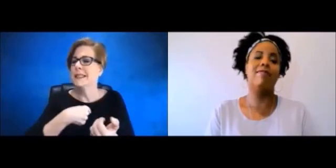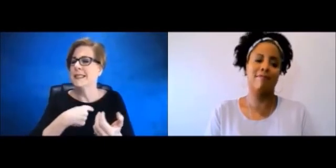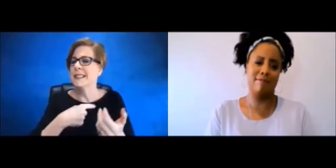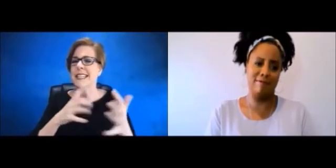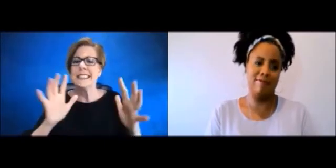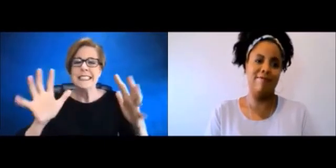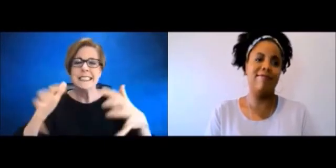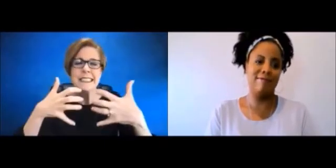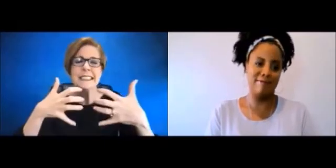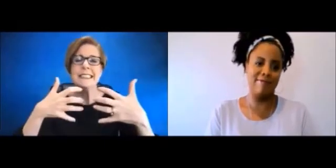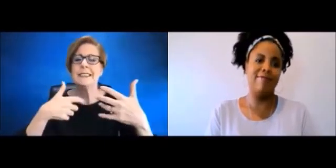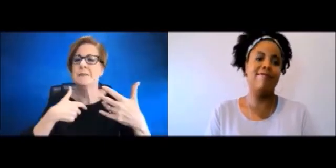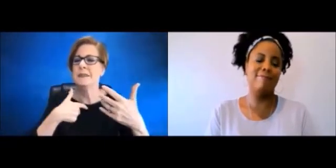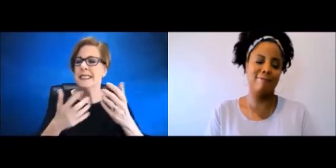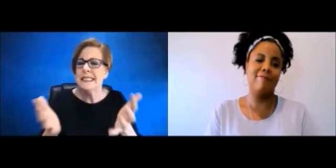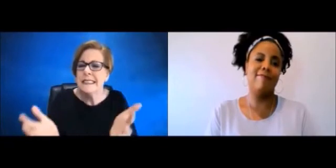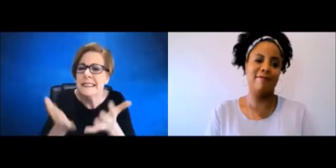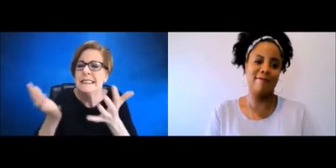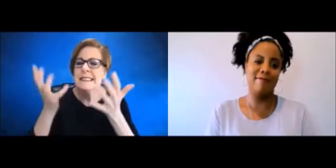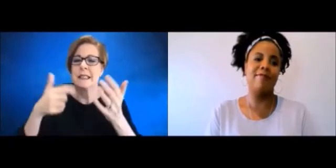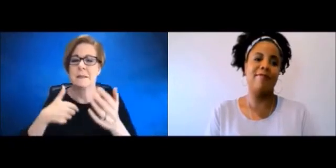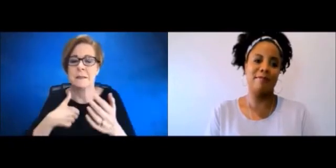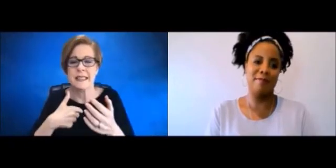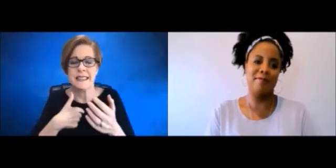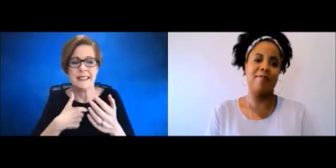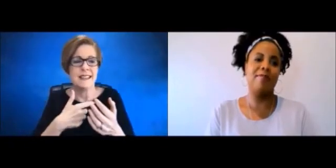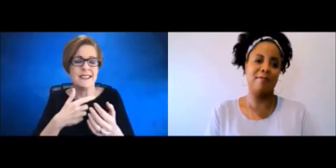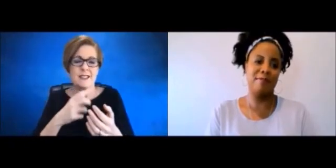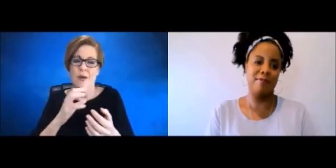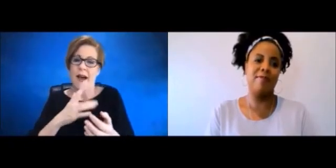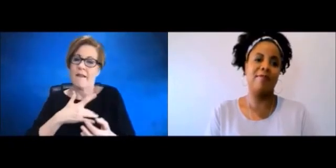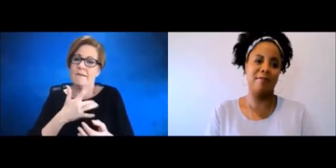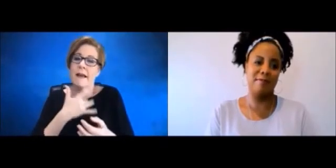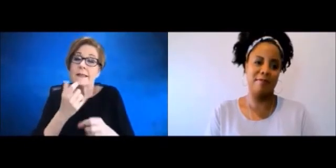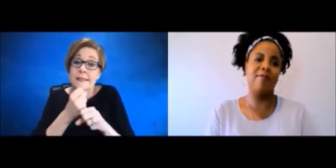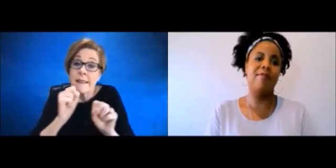and care and encouragement, which helped me feel safe